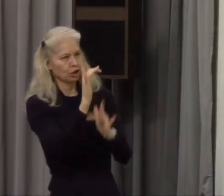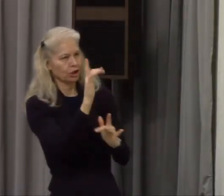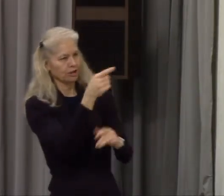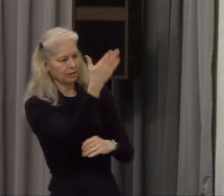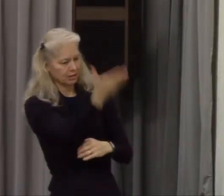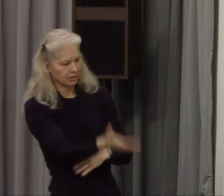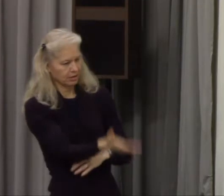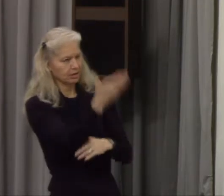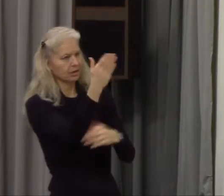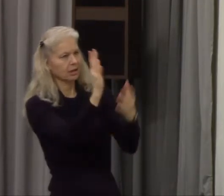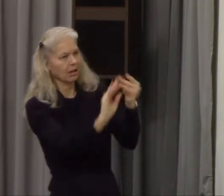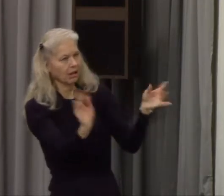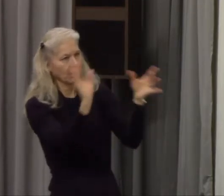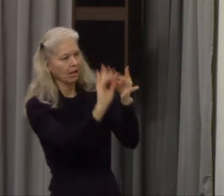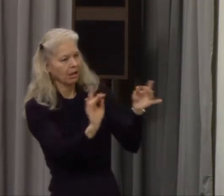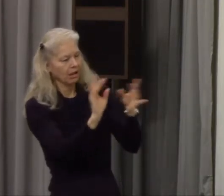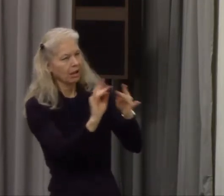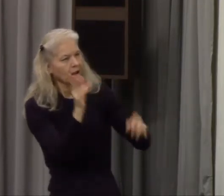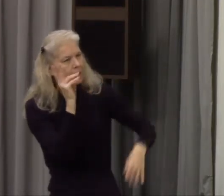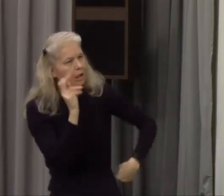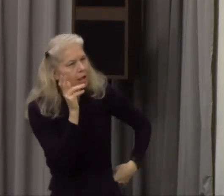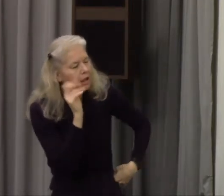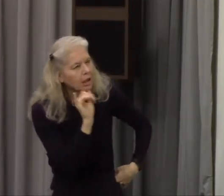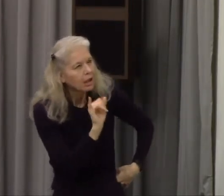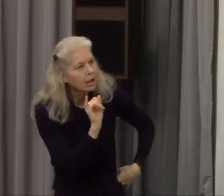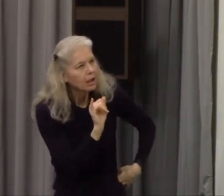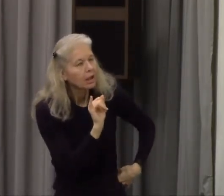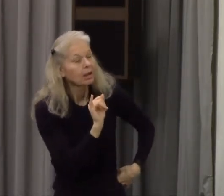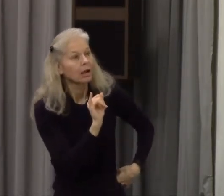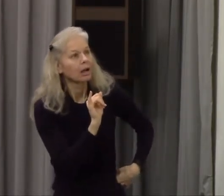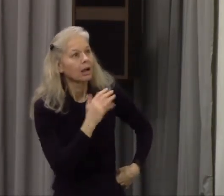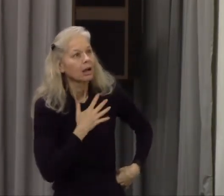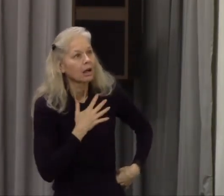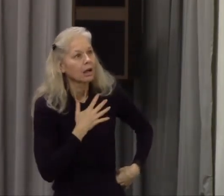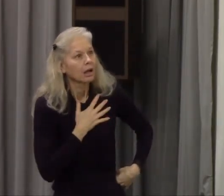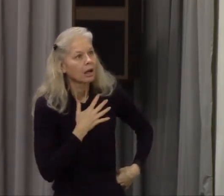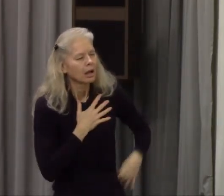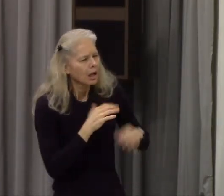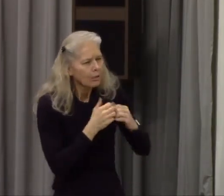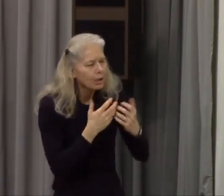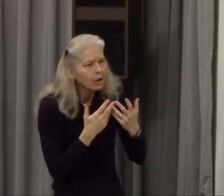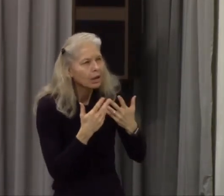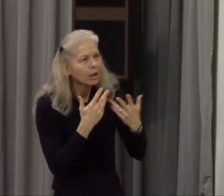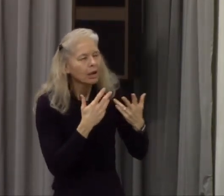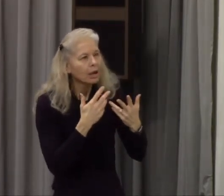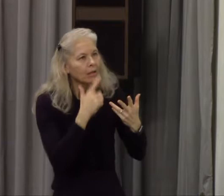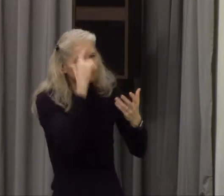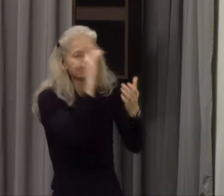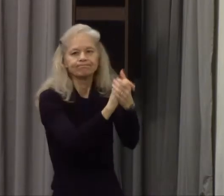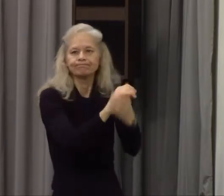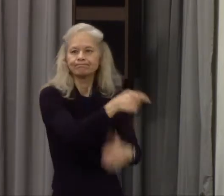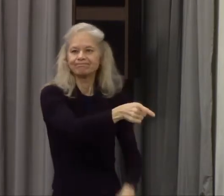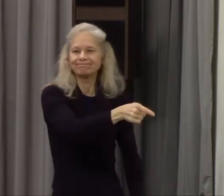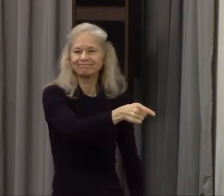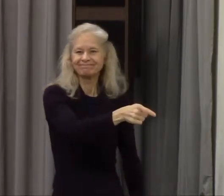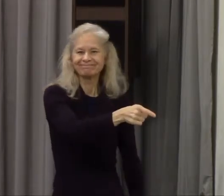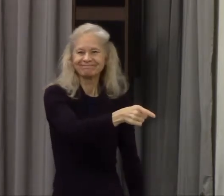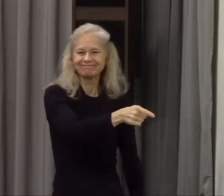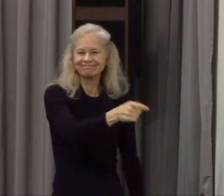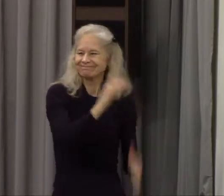going to accomplish everything that he said he would do. They just believed him. Amen. And Jesus says, I thank you, Father, you've done that. What